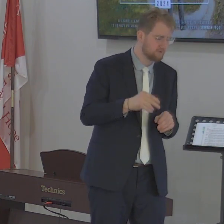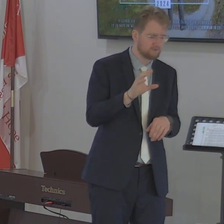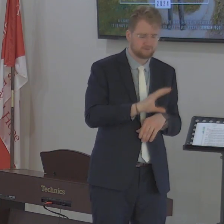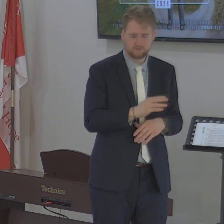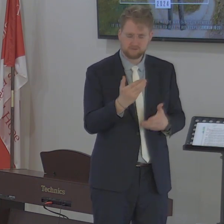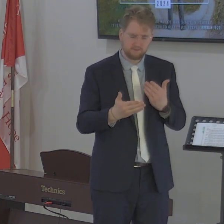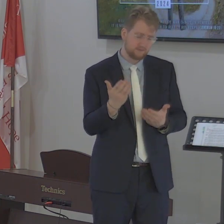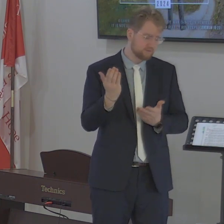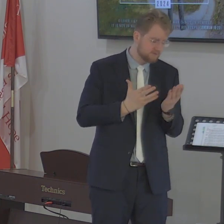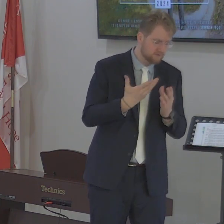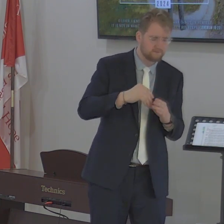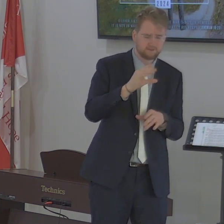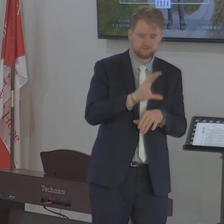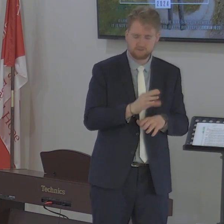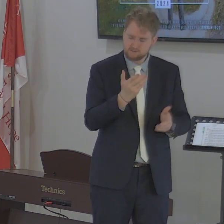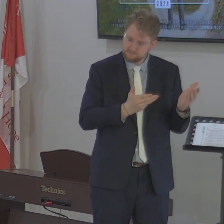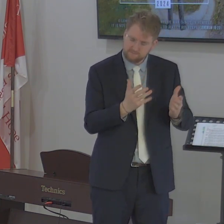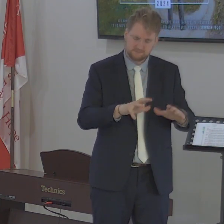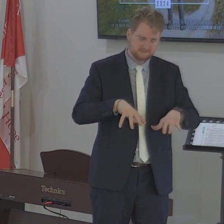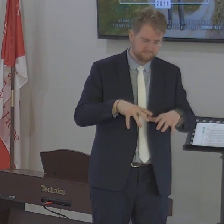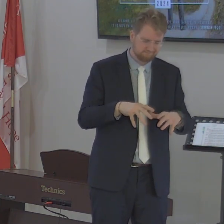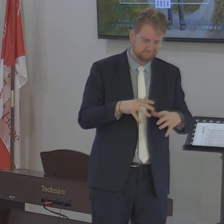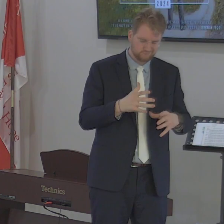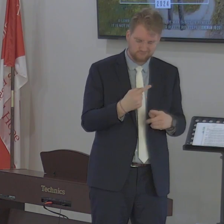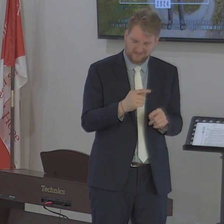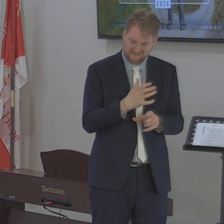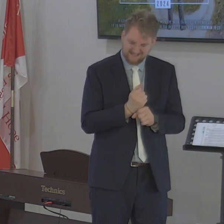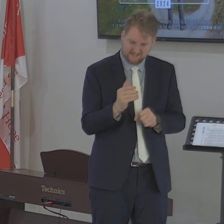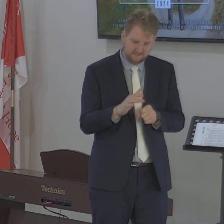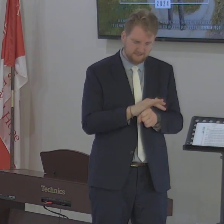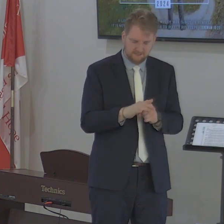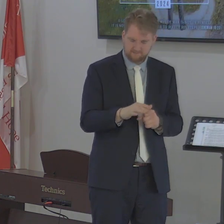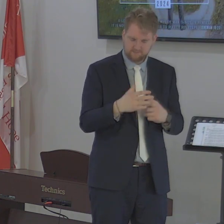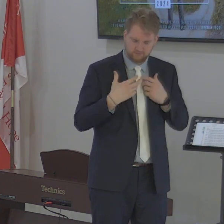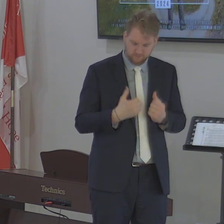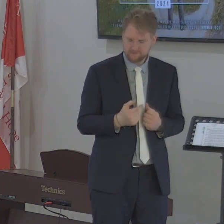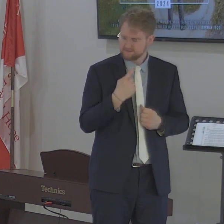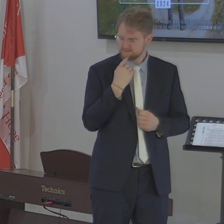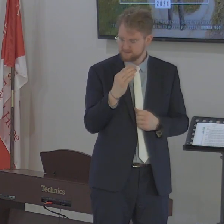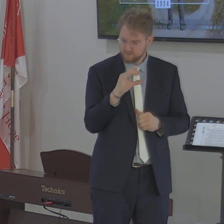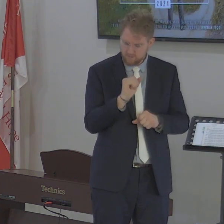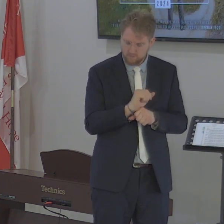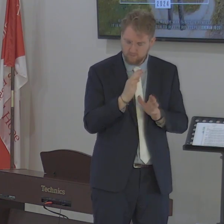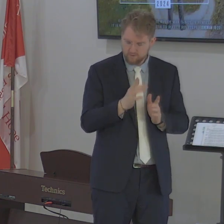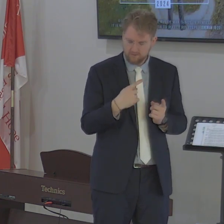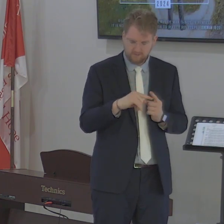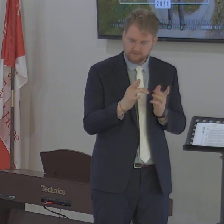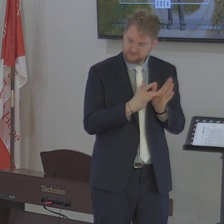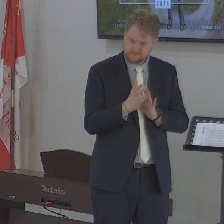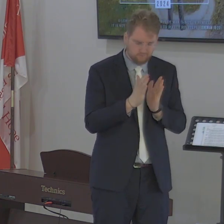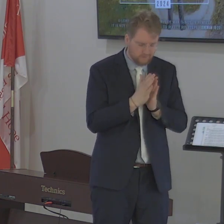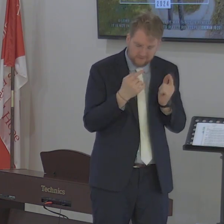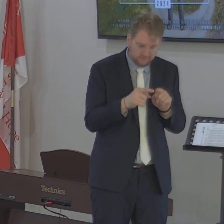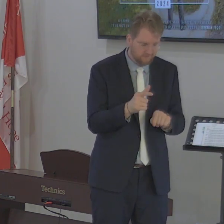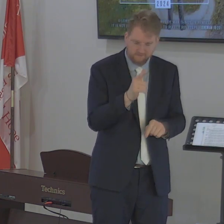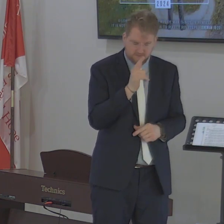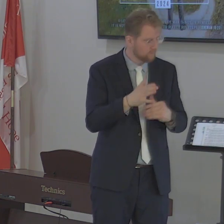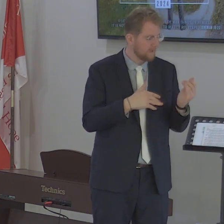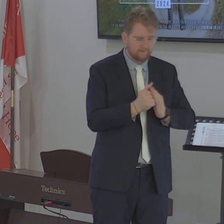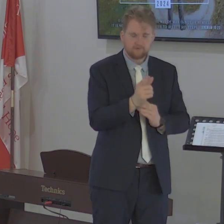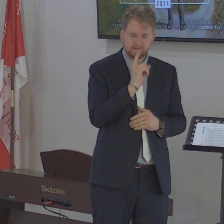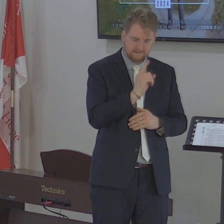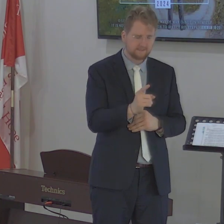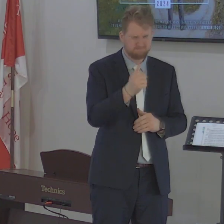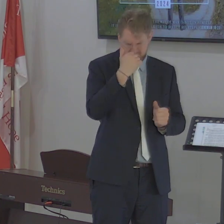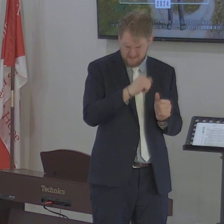serving in the church. Maybe it's getting enough courage to tell the coworker about Jesus or to pray during lunch, whatever it may be, God, to memorize Scripture,